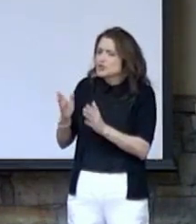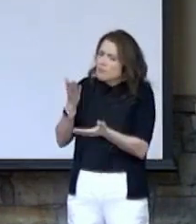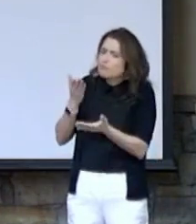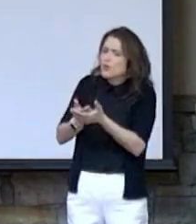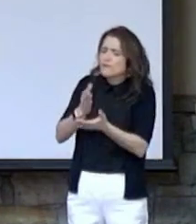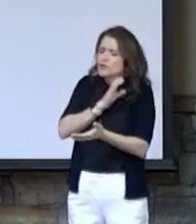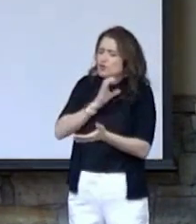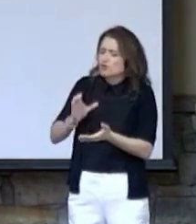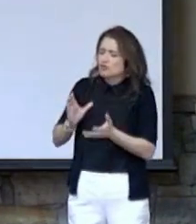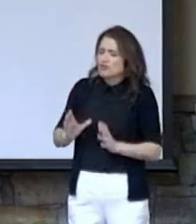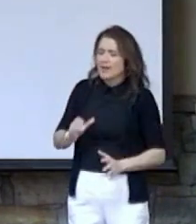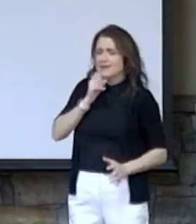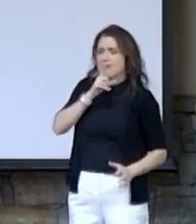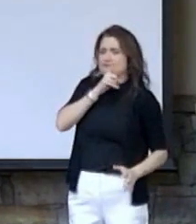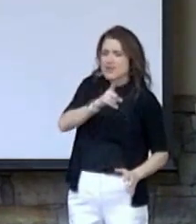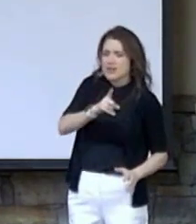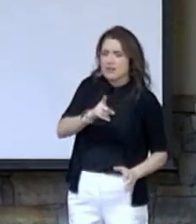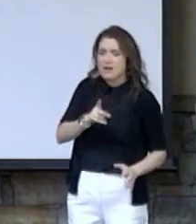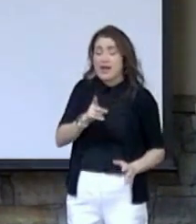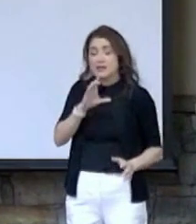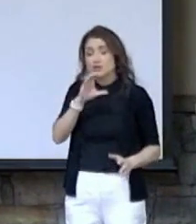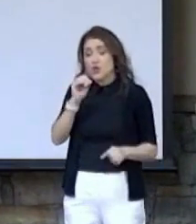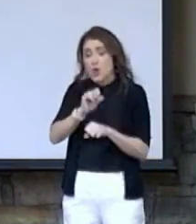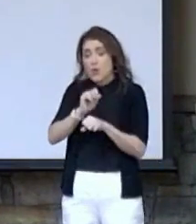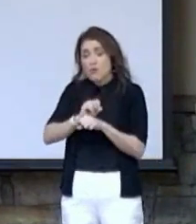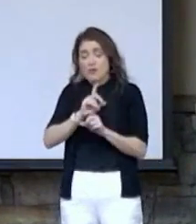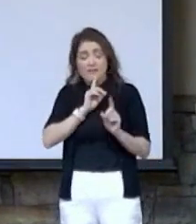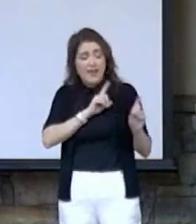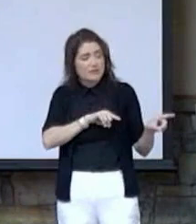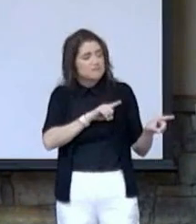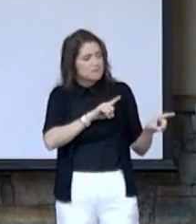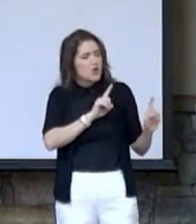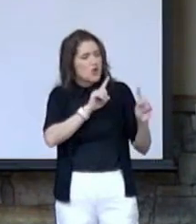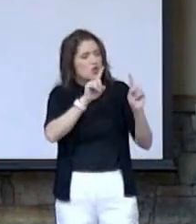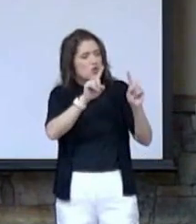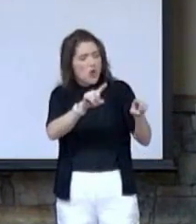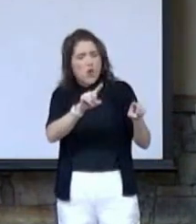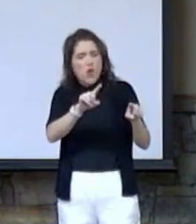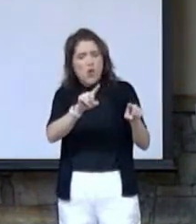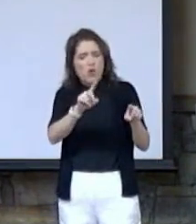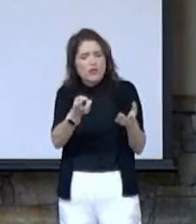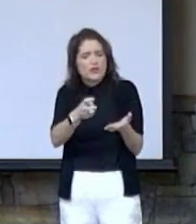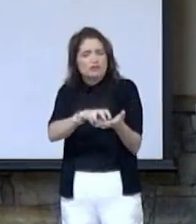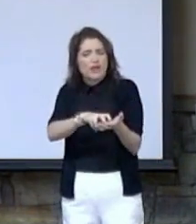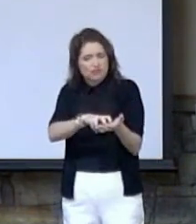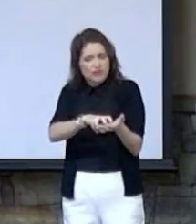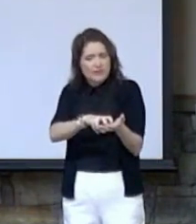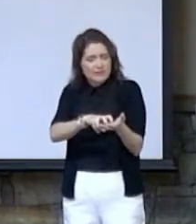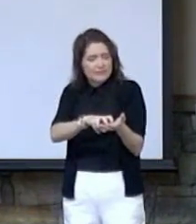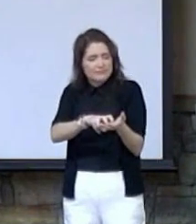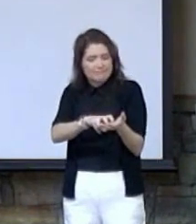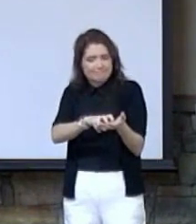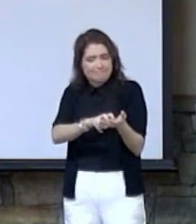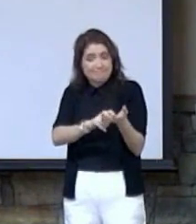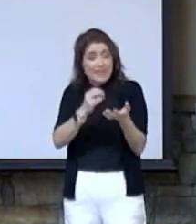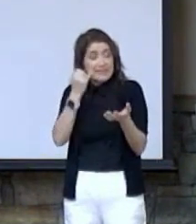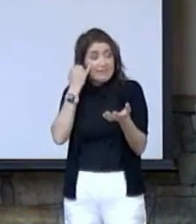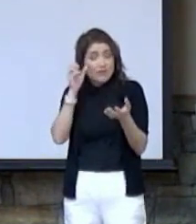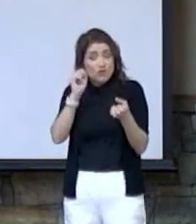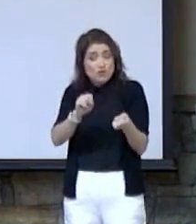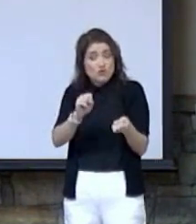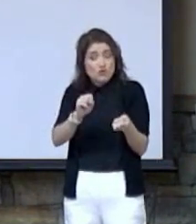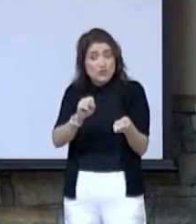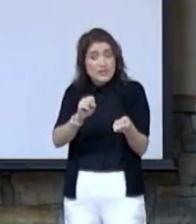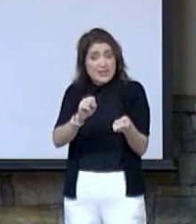Christianity? And his co-worker says this. He says, go after the resurrection. Because you see, if you can disprove